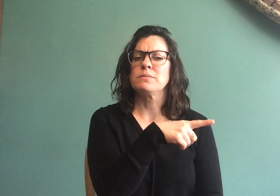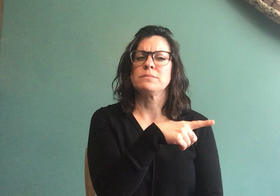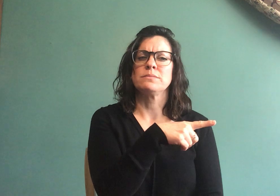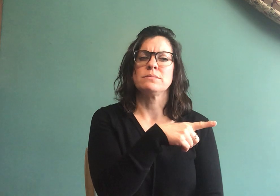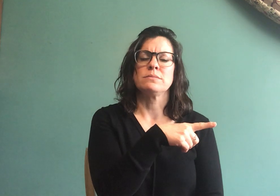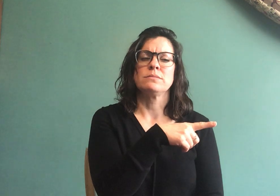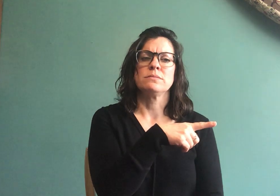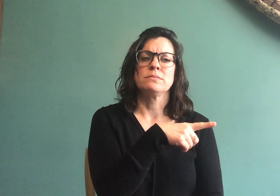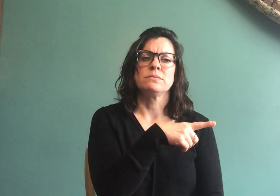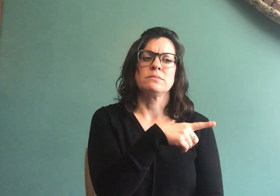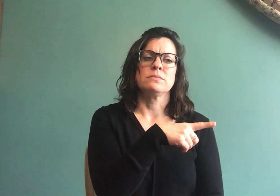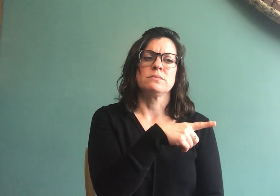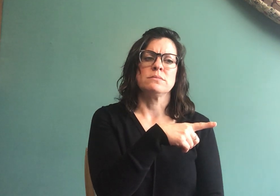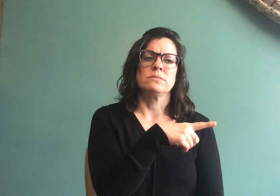Anything to inspect there, people?